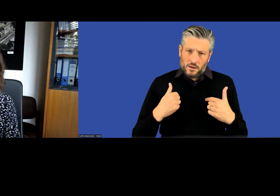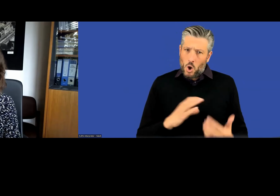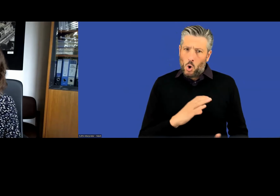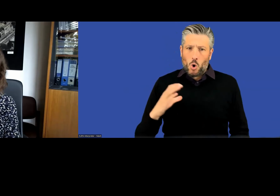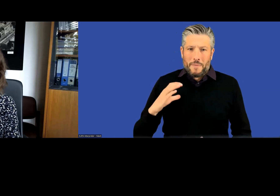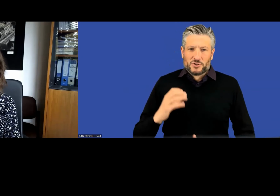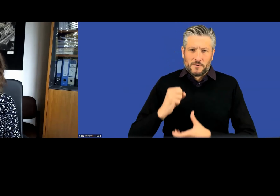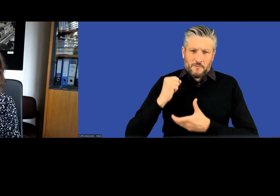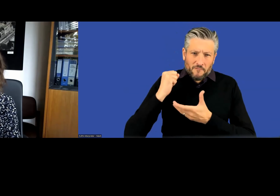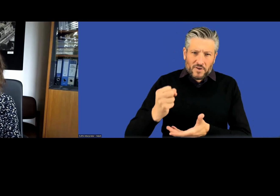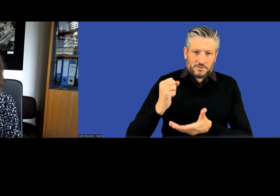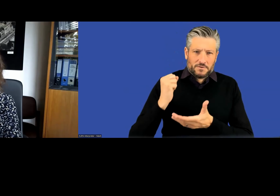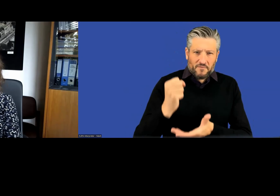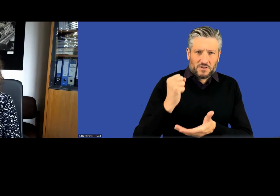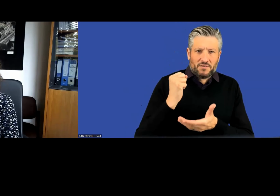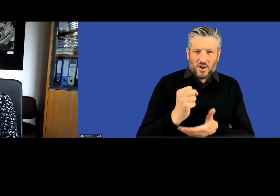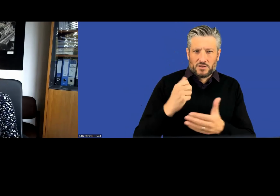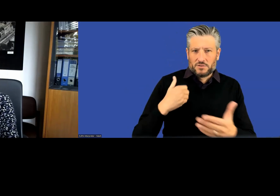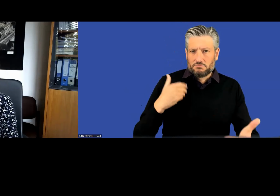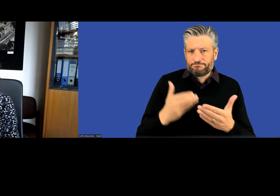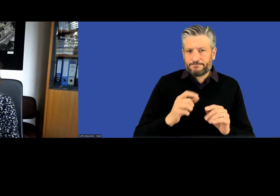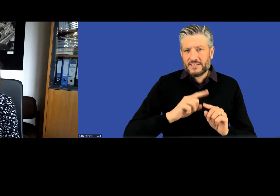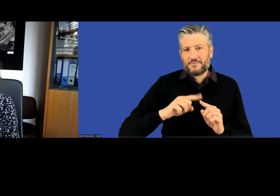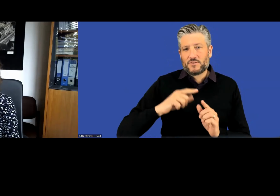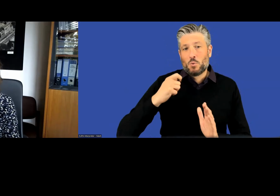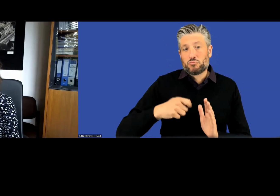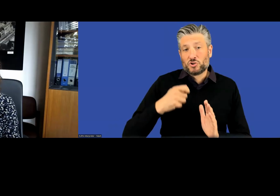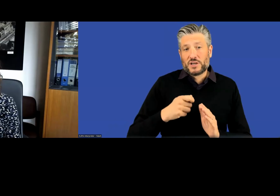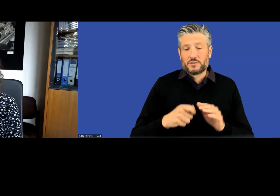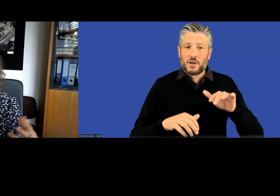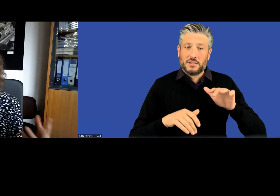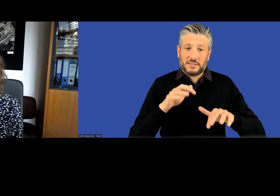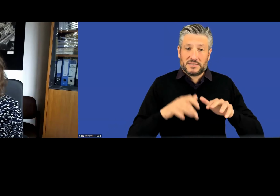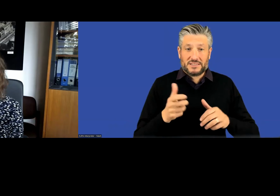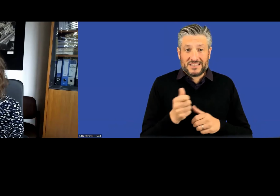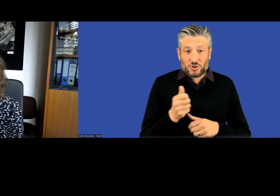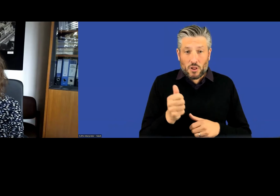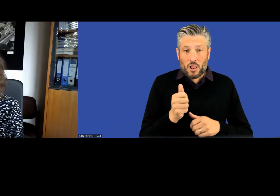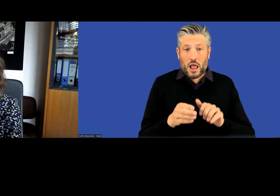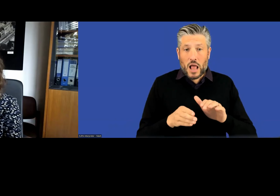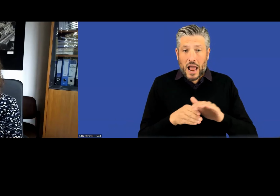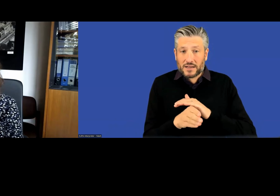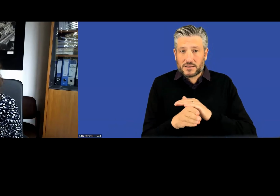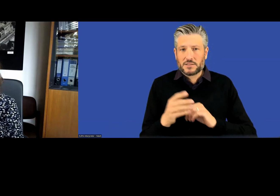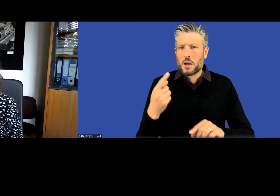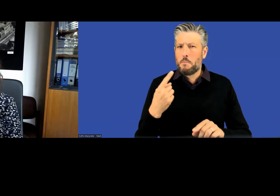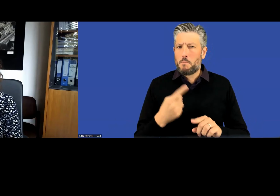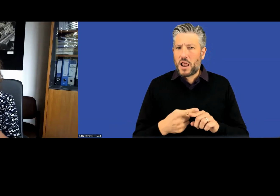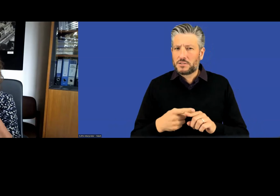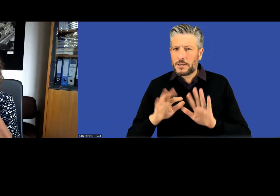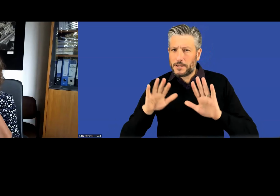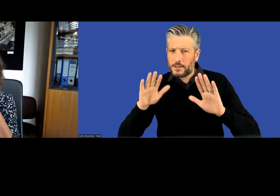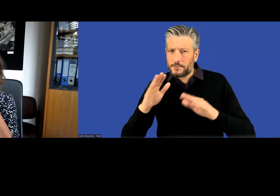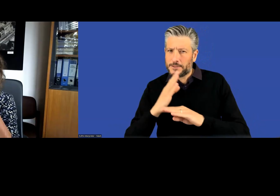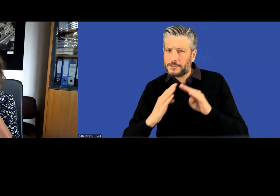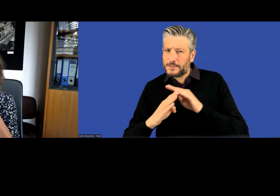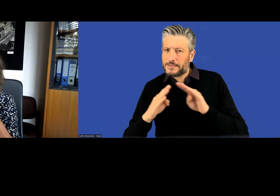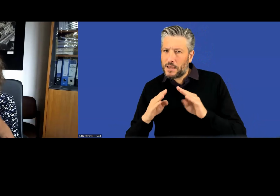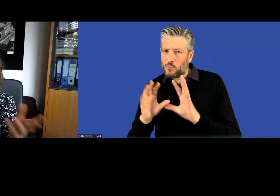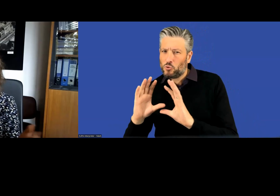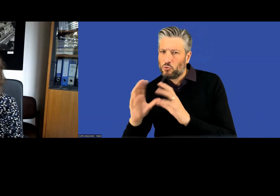both digital accessibility and specific types of disabilities. The Suitcase project, led by the University of Boroughs, was